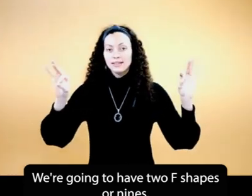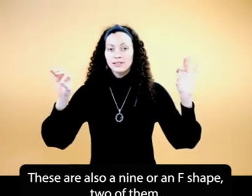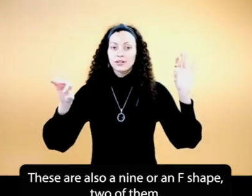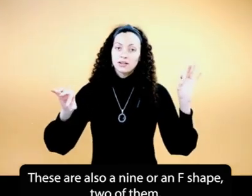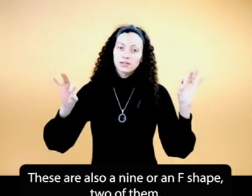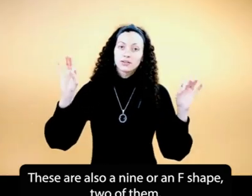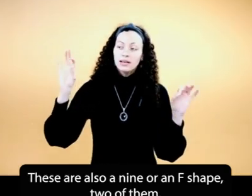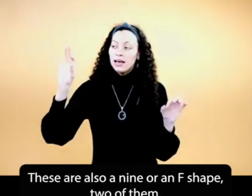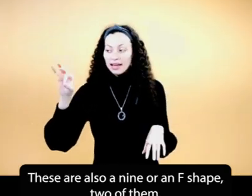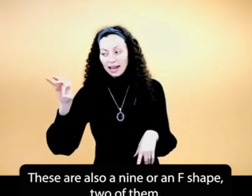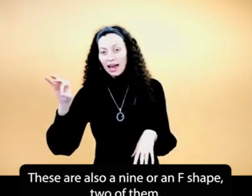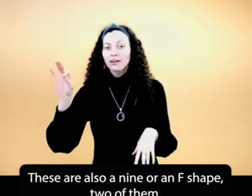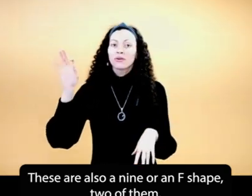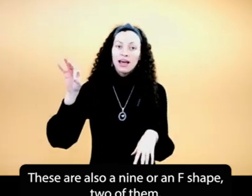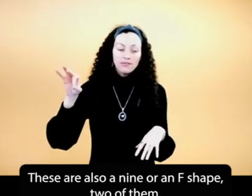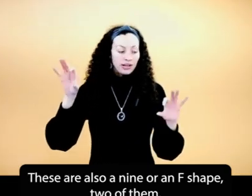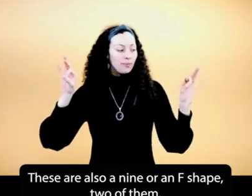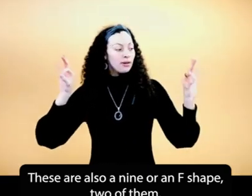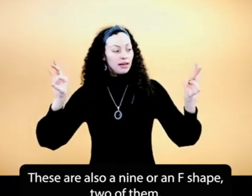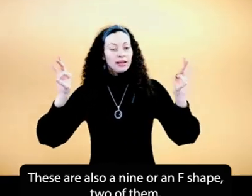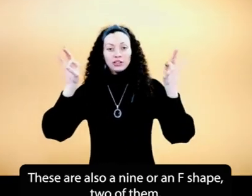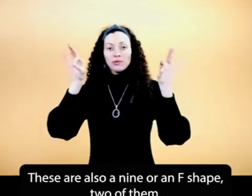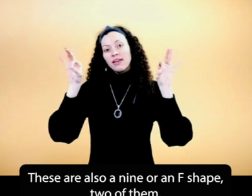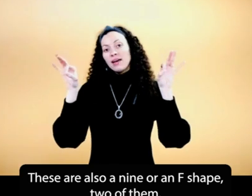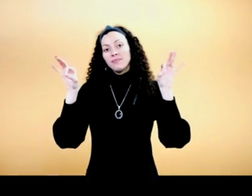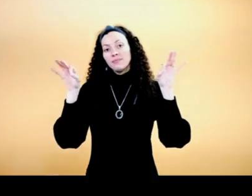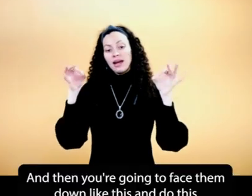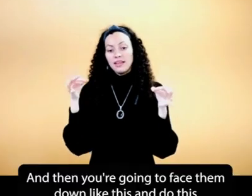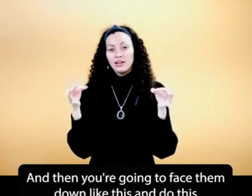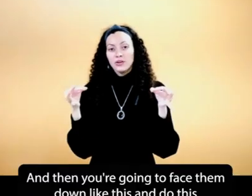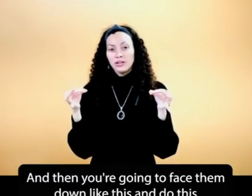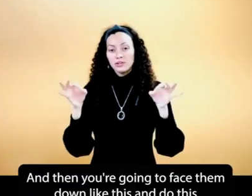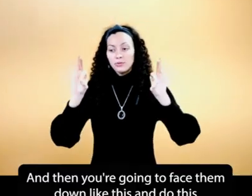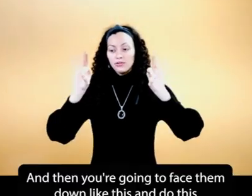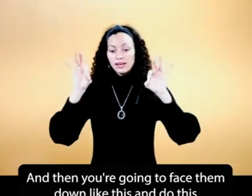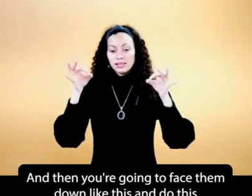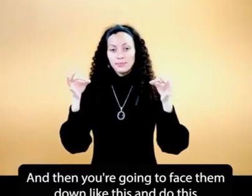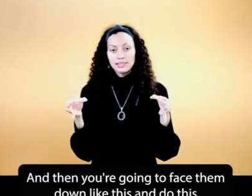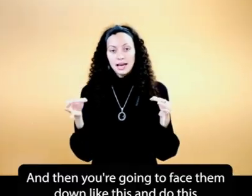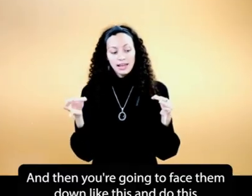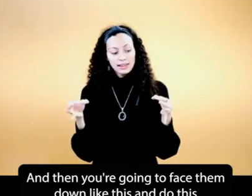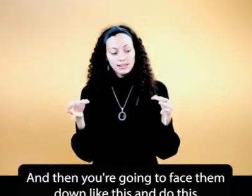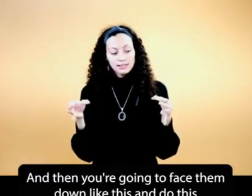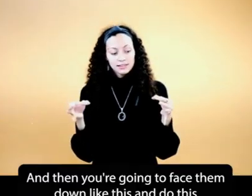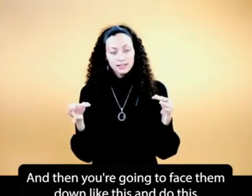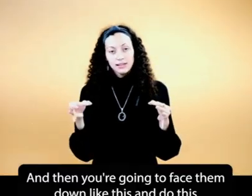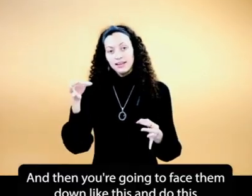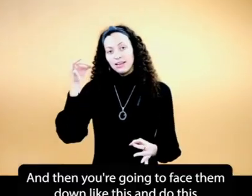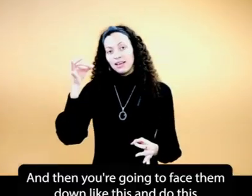These are also a 9 or an F shape, 2 of them. And then you're going to face them down like this and